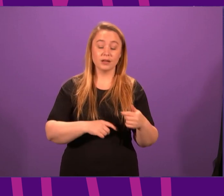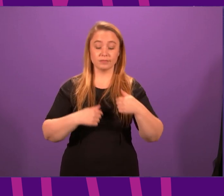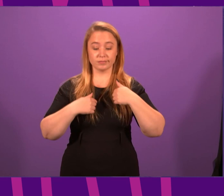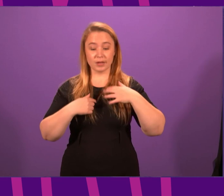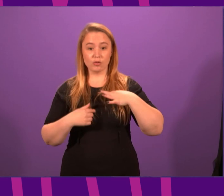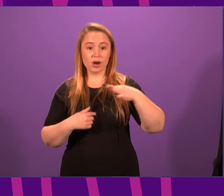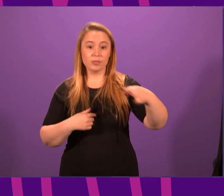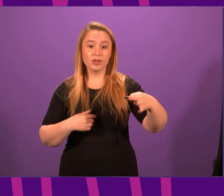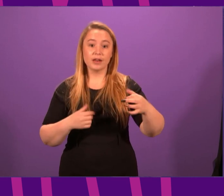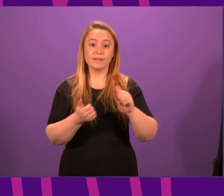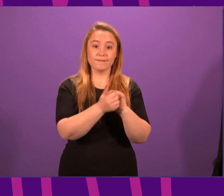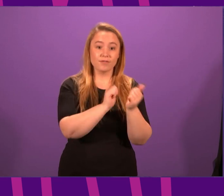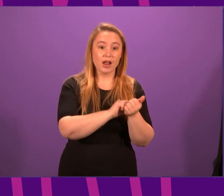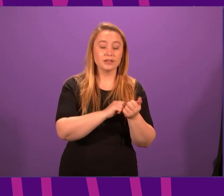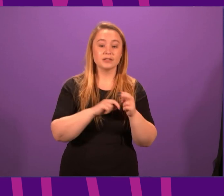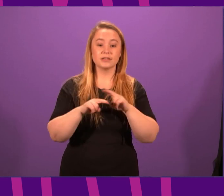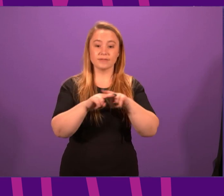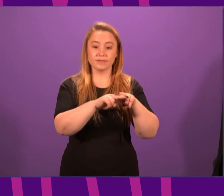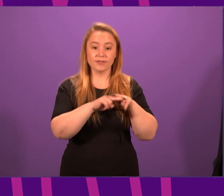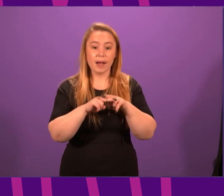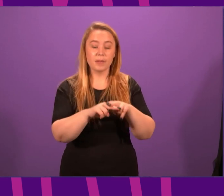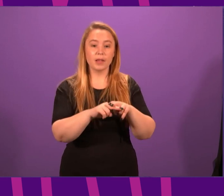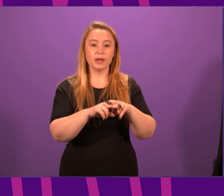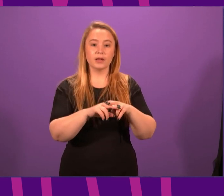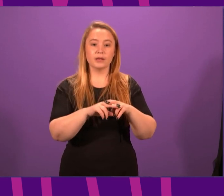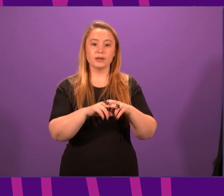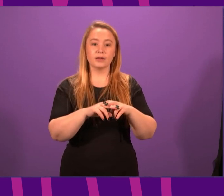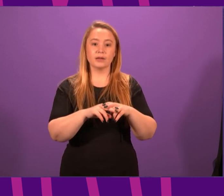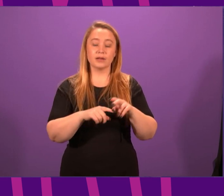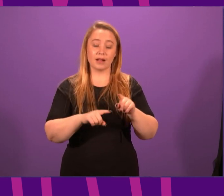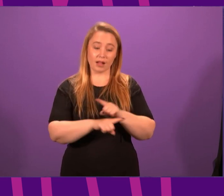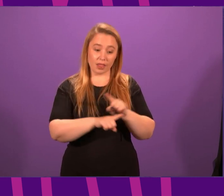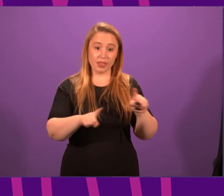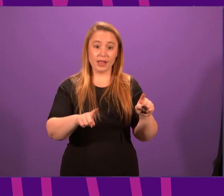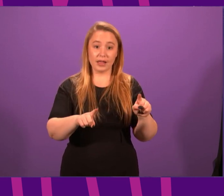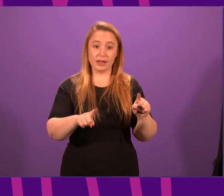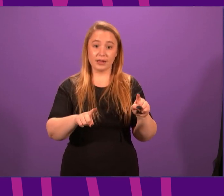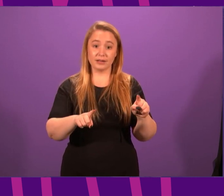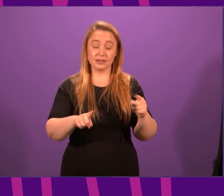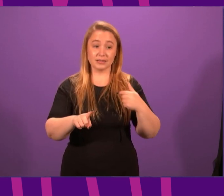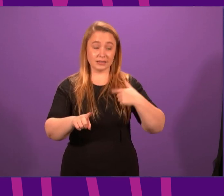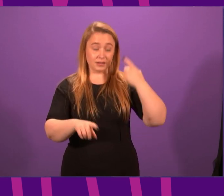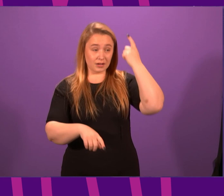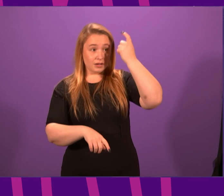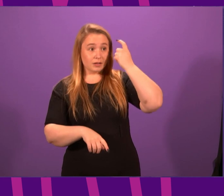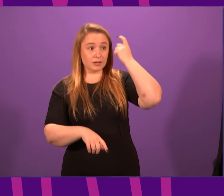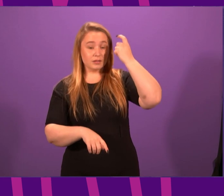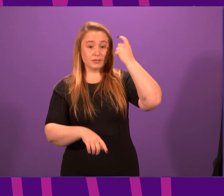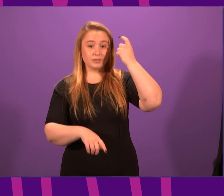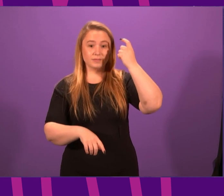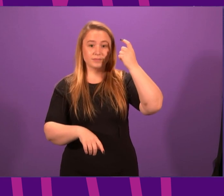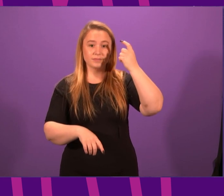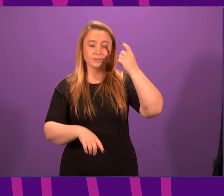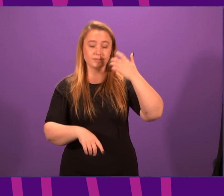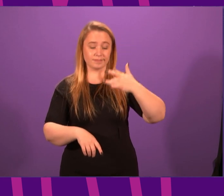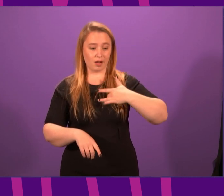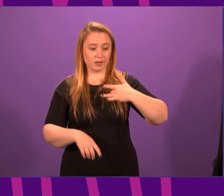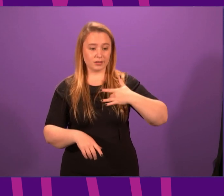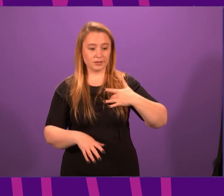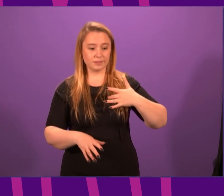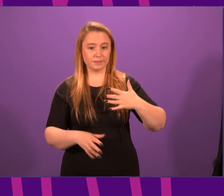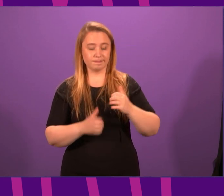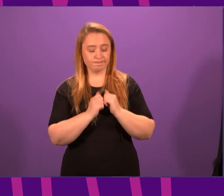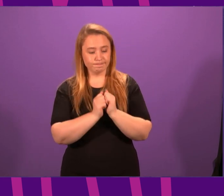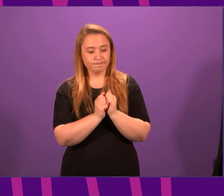and family members to this virus. And it's with them all very much on my mind and heart that I speak today. What